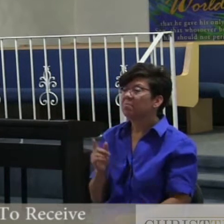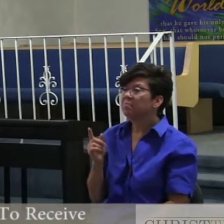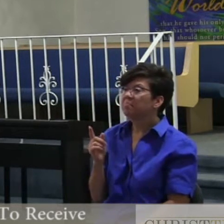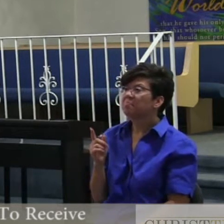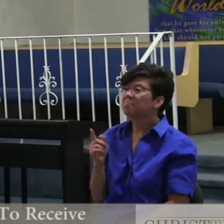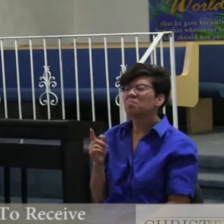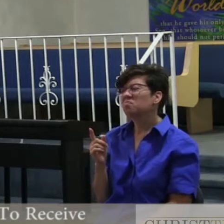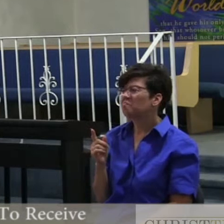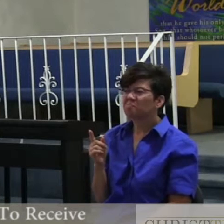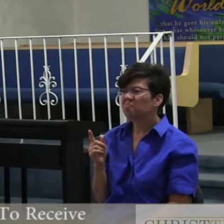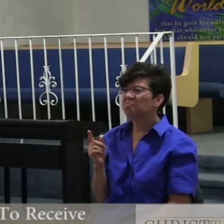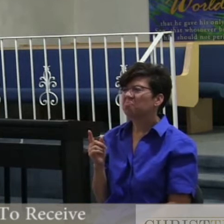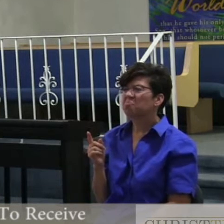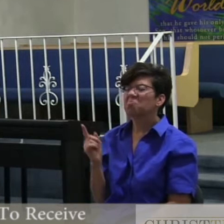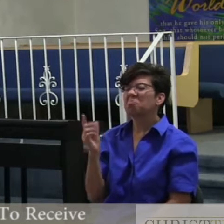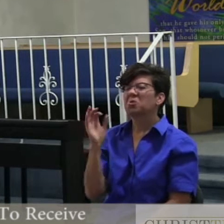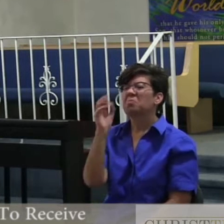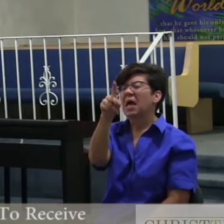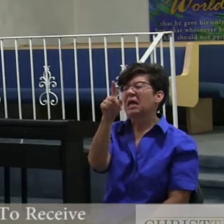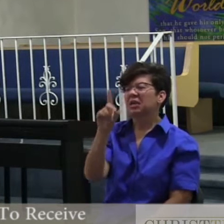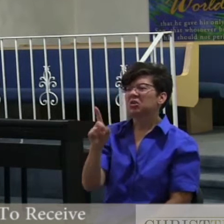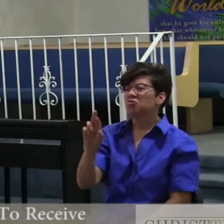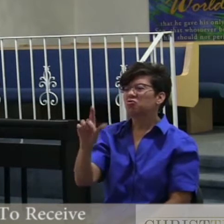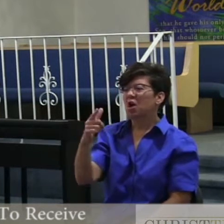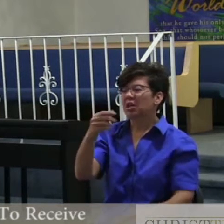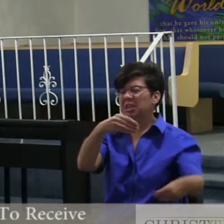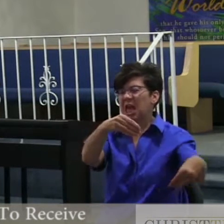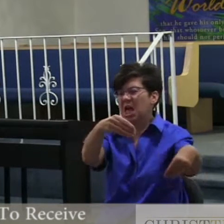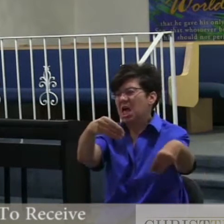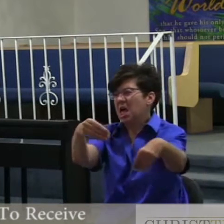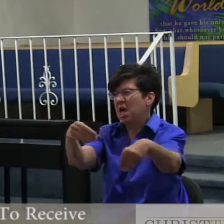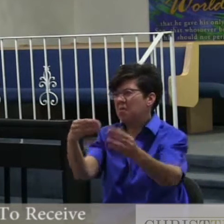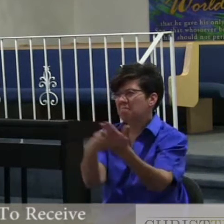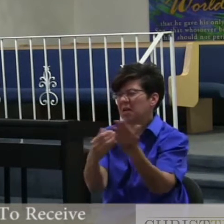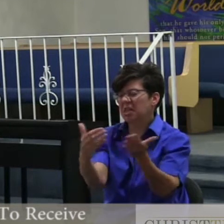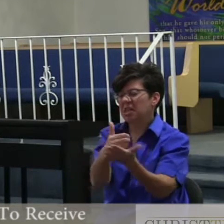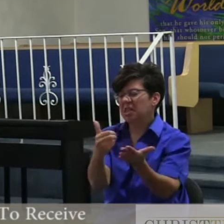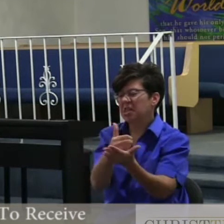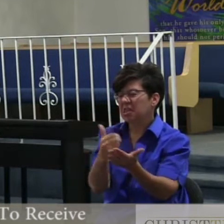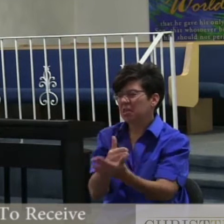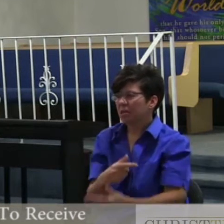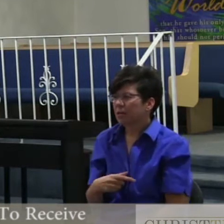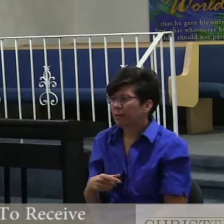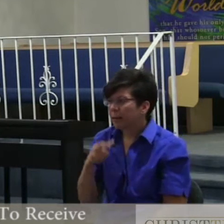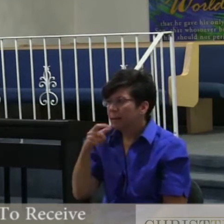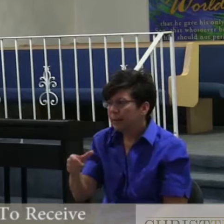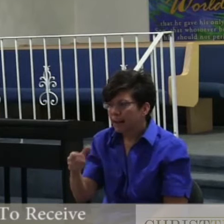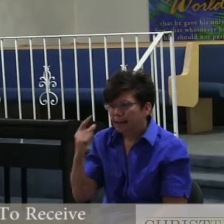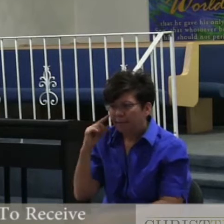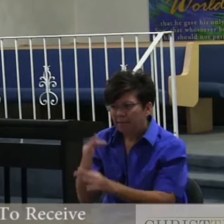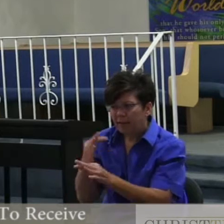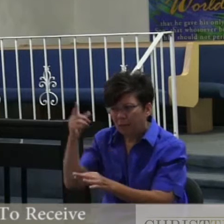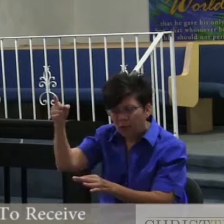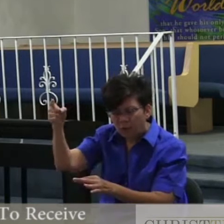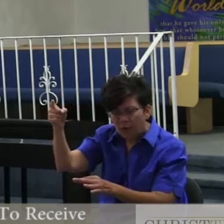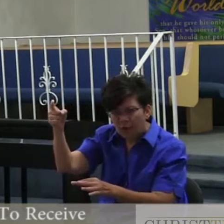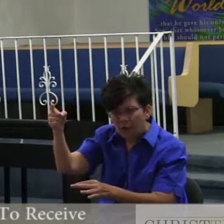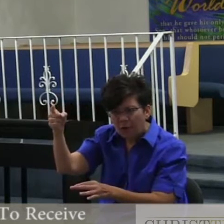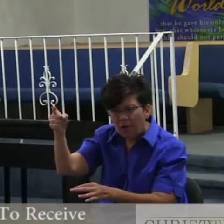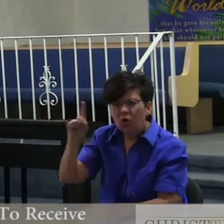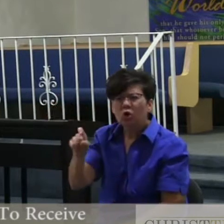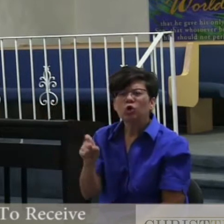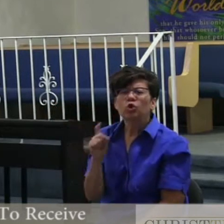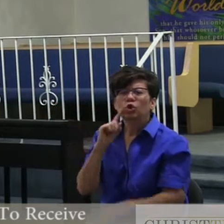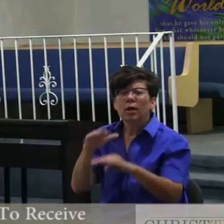it so they could go back out of the world to sell drugs. Instead, be faithful to God. Thank God that you're